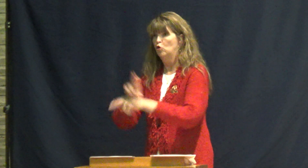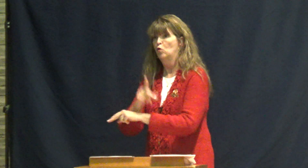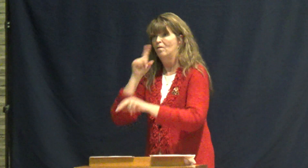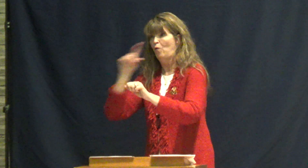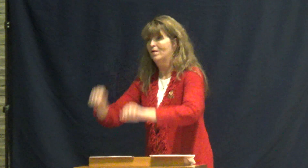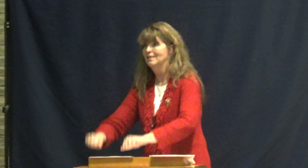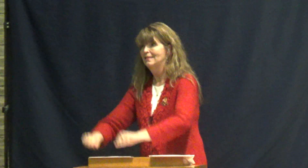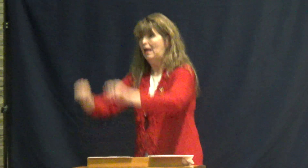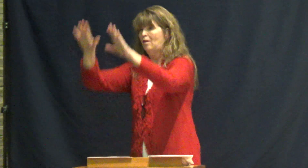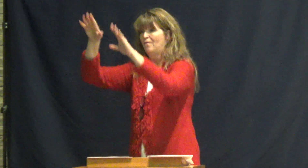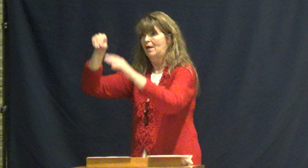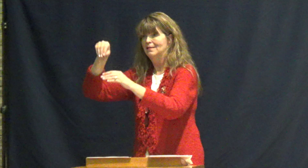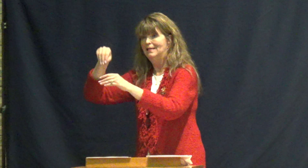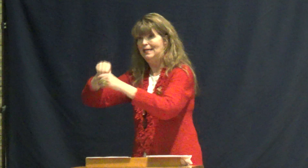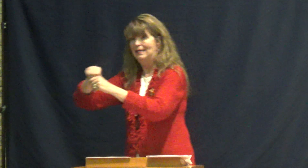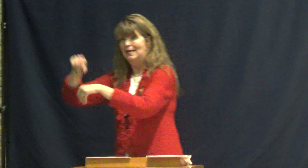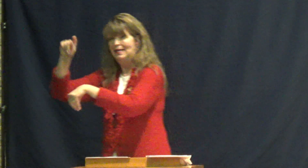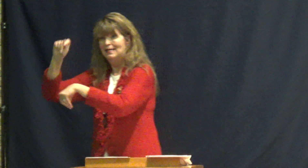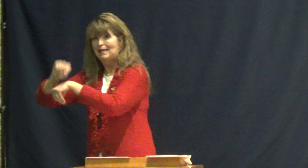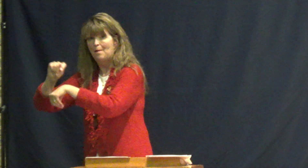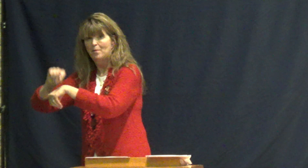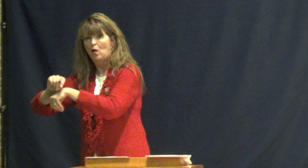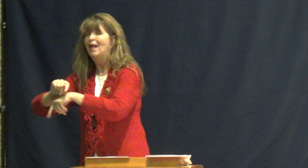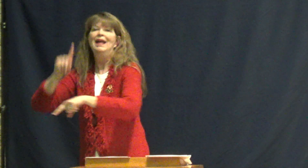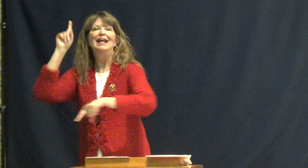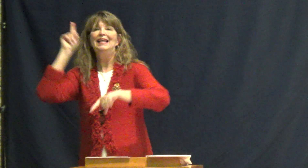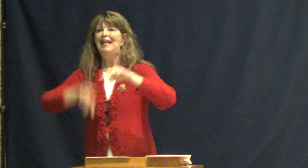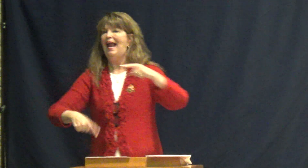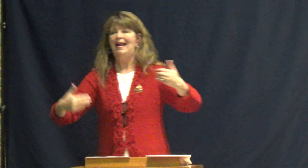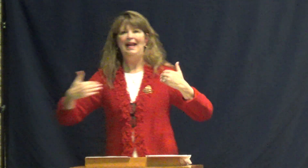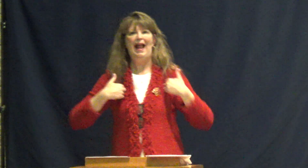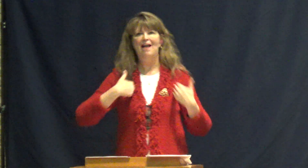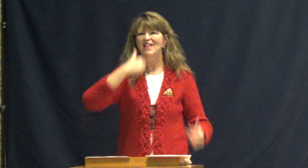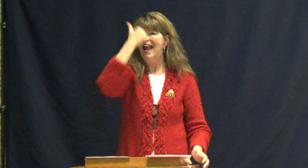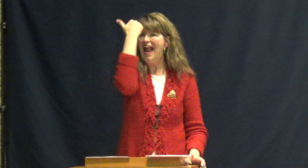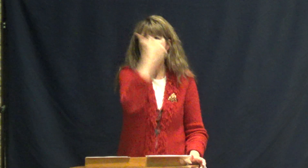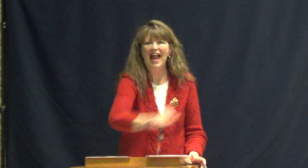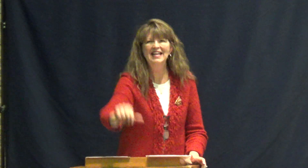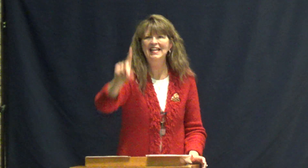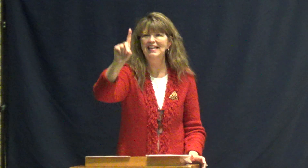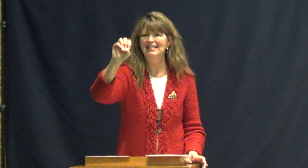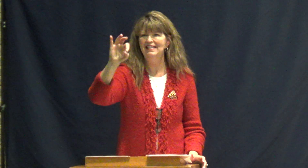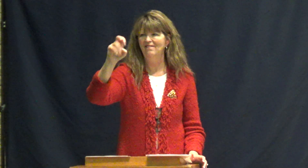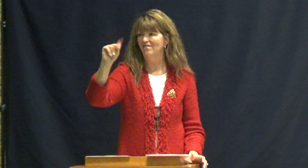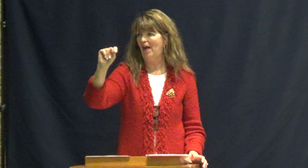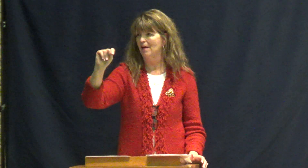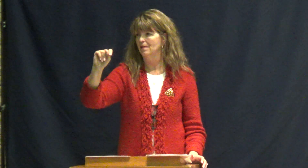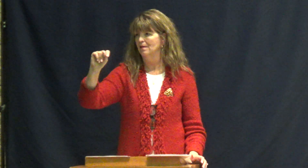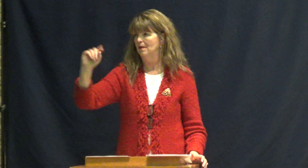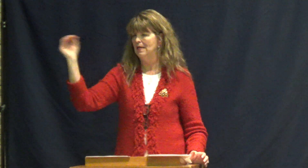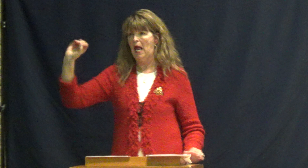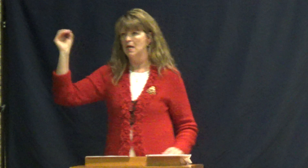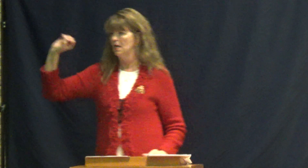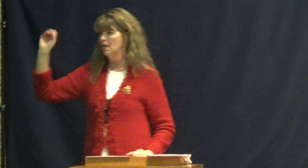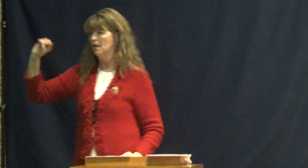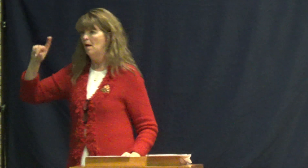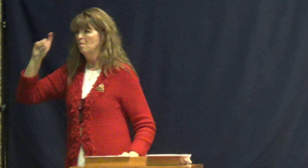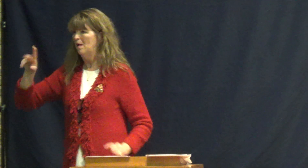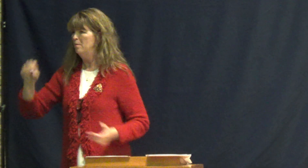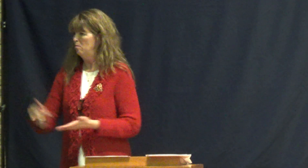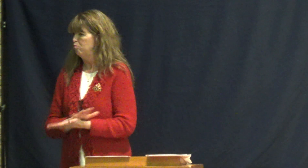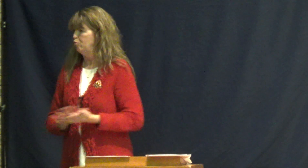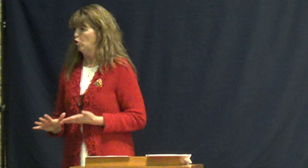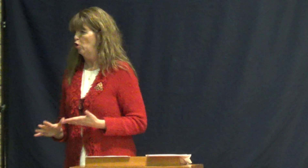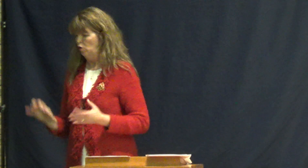contract any defects, because every lamb that was to be used for a sacrifice had to be without